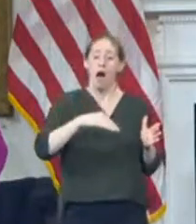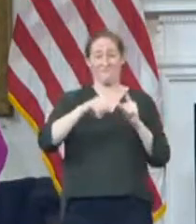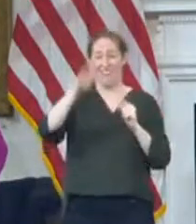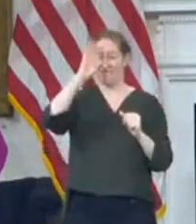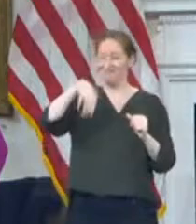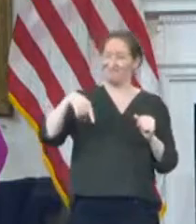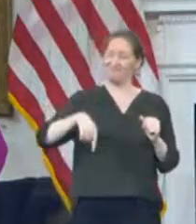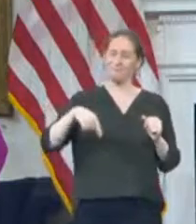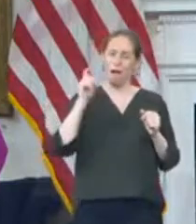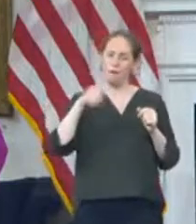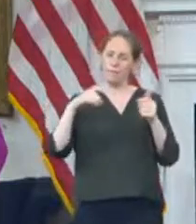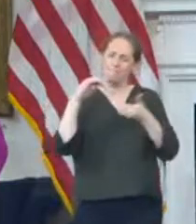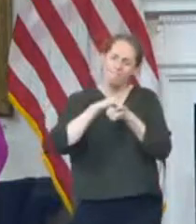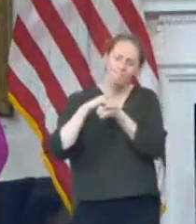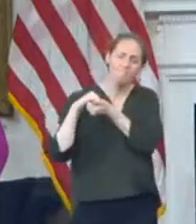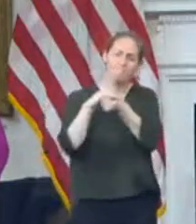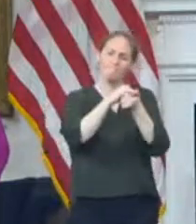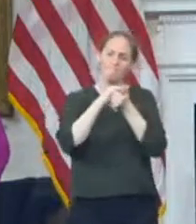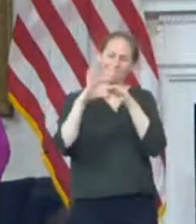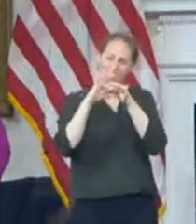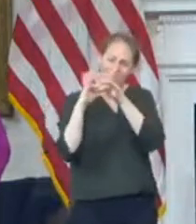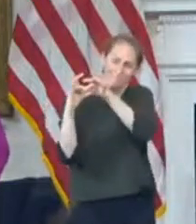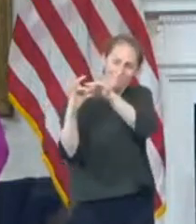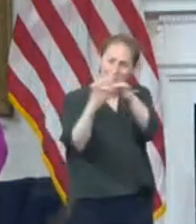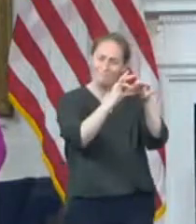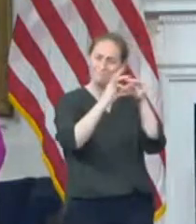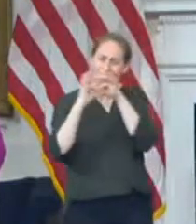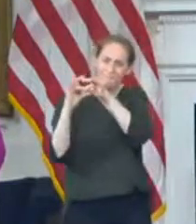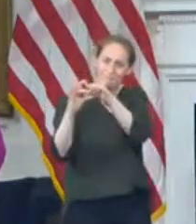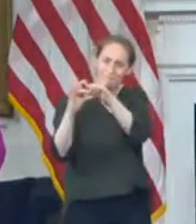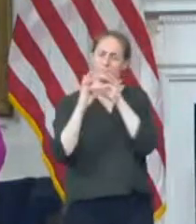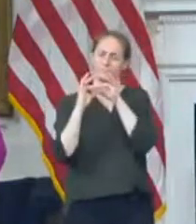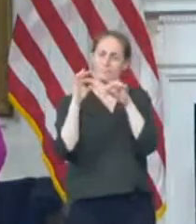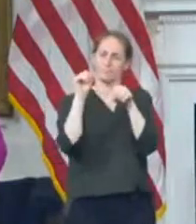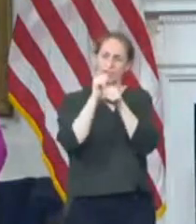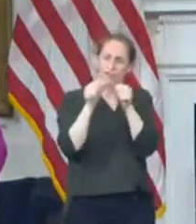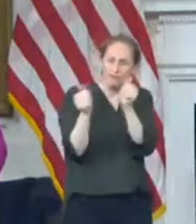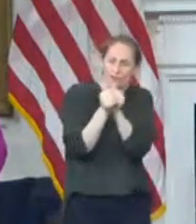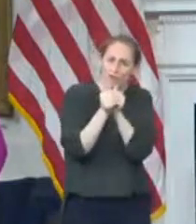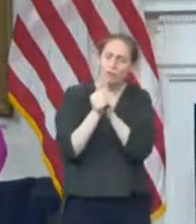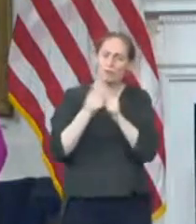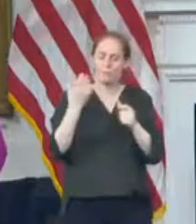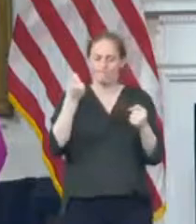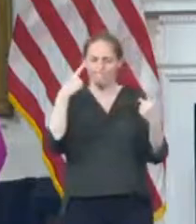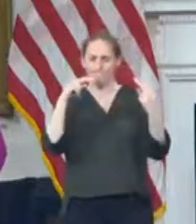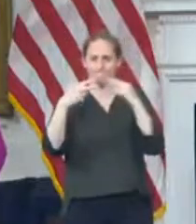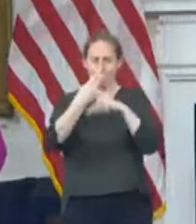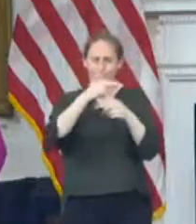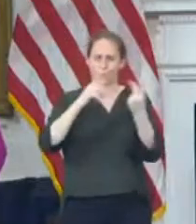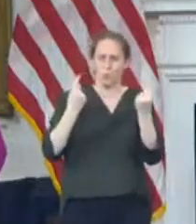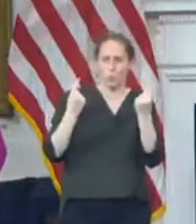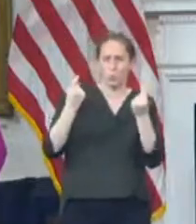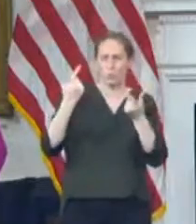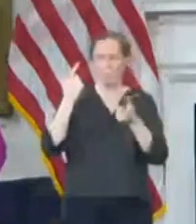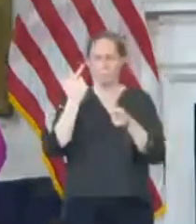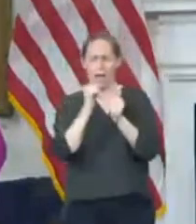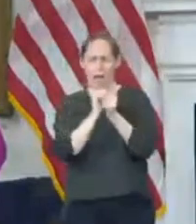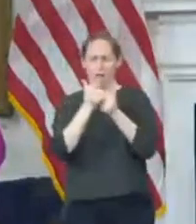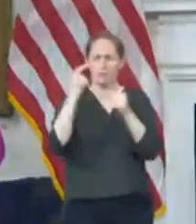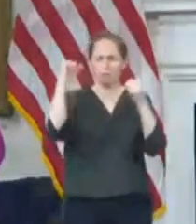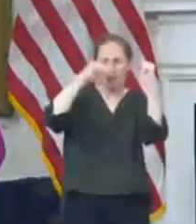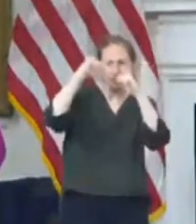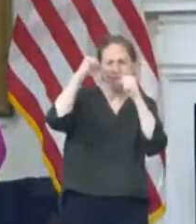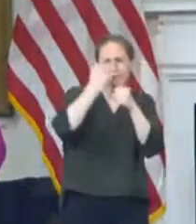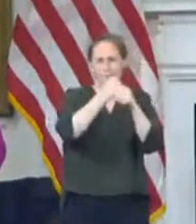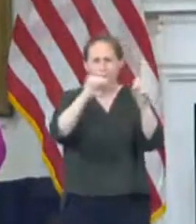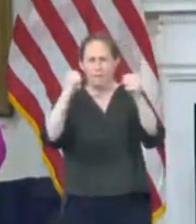this together, and if we all do our part to rise to this challenge and to meet this moment, we